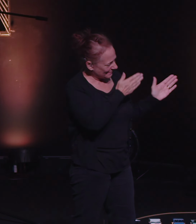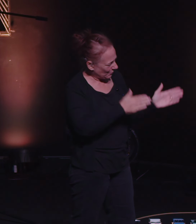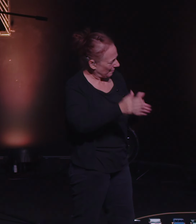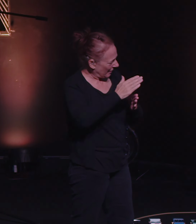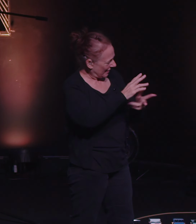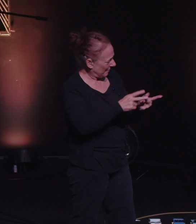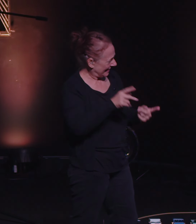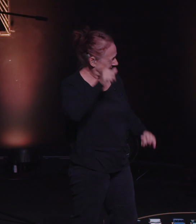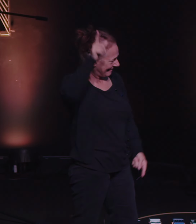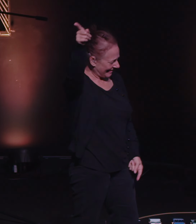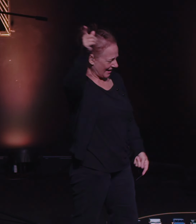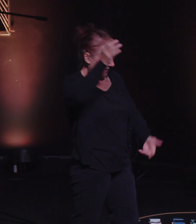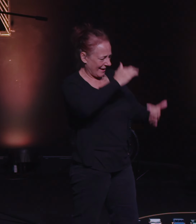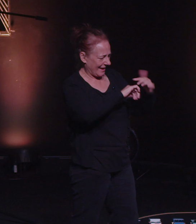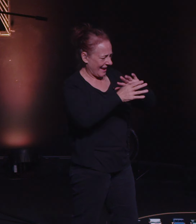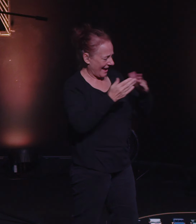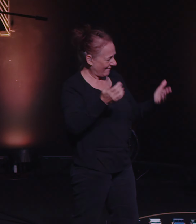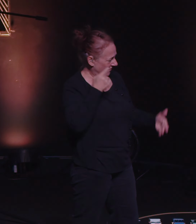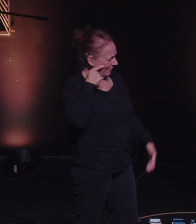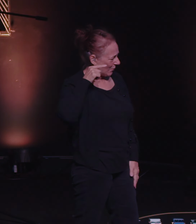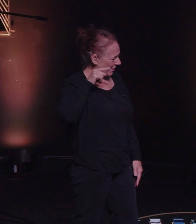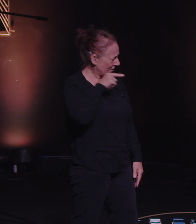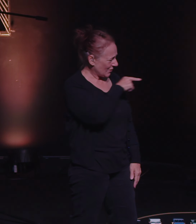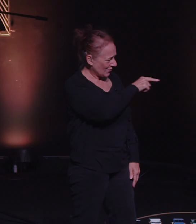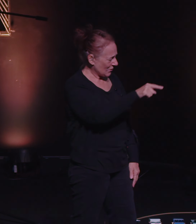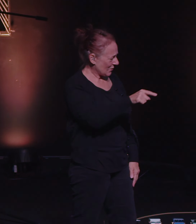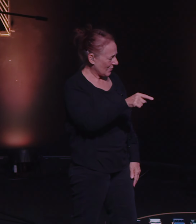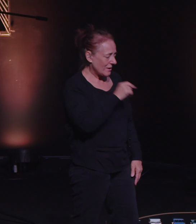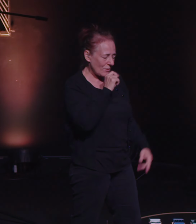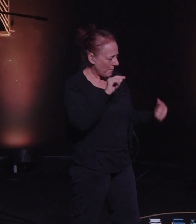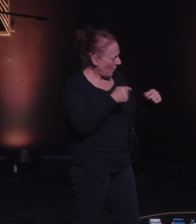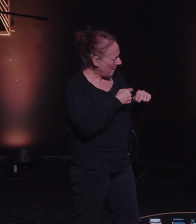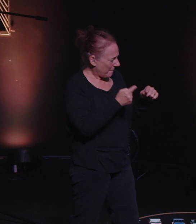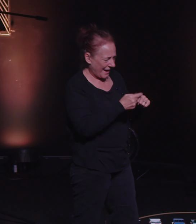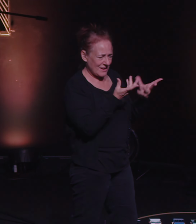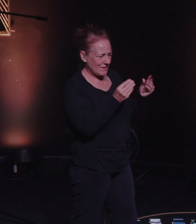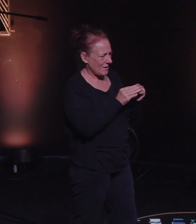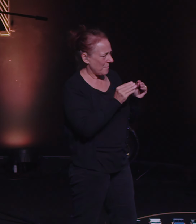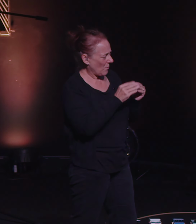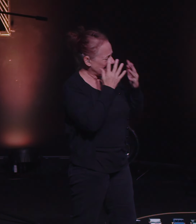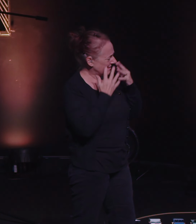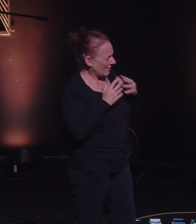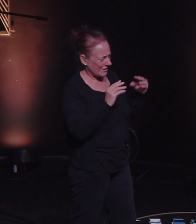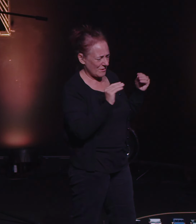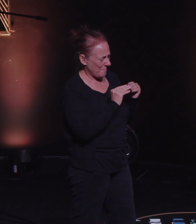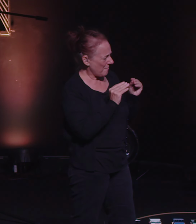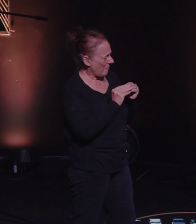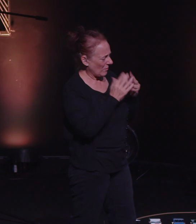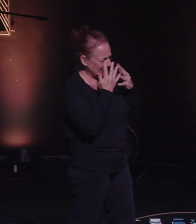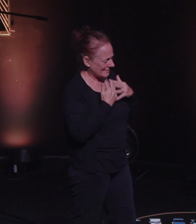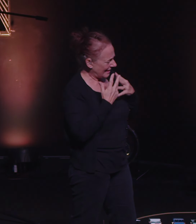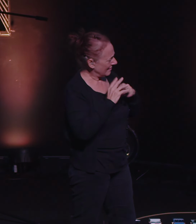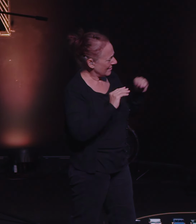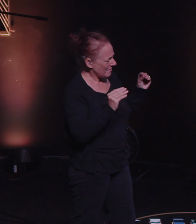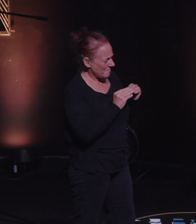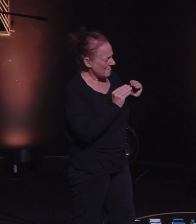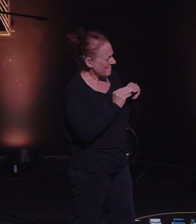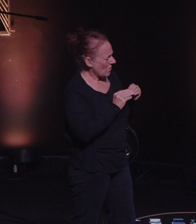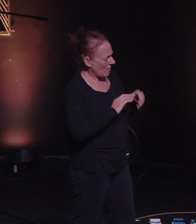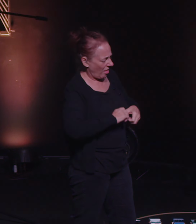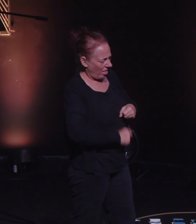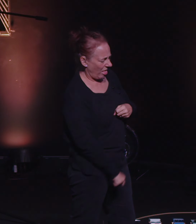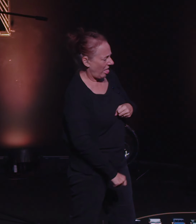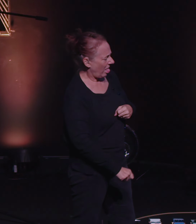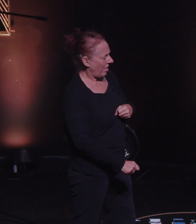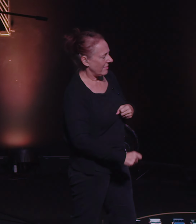a place for us that's perfect. And there's not going to be this pain, and there's not going to be this sorrow, and there's not going to be this sadness, and there's not going to be this